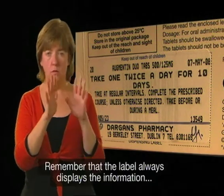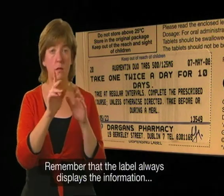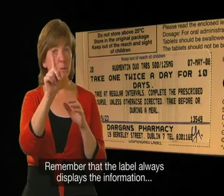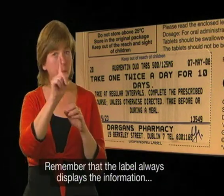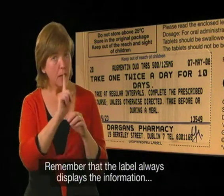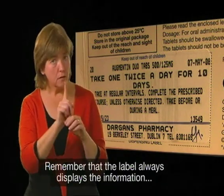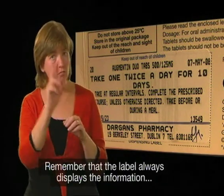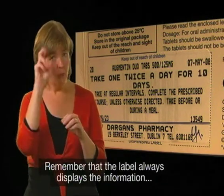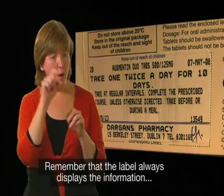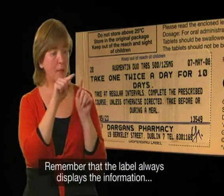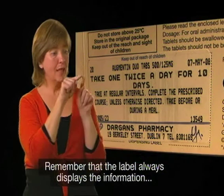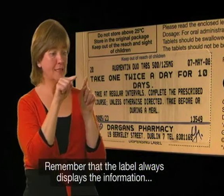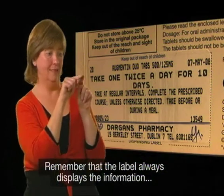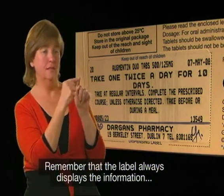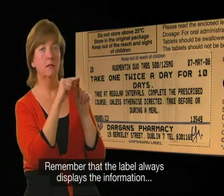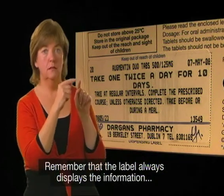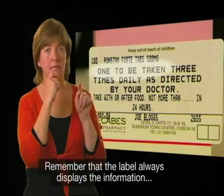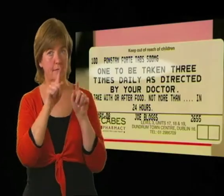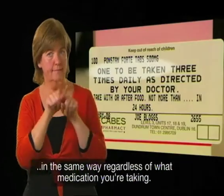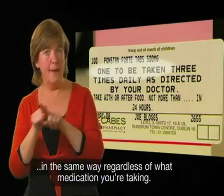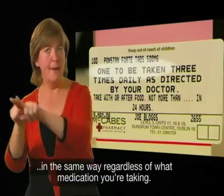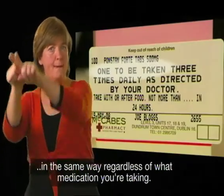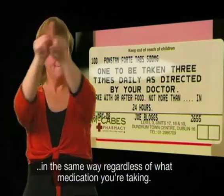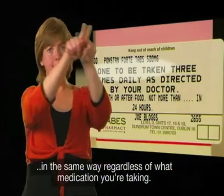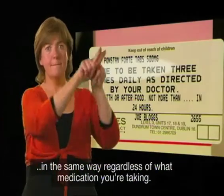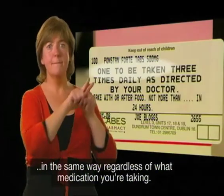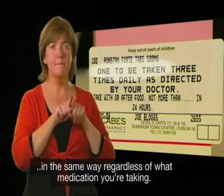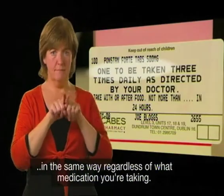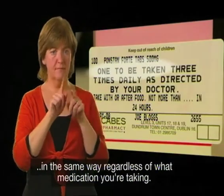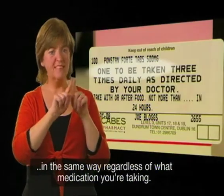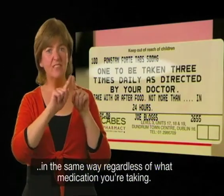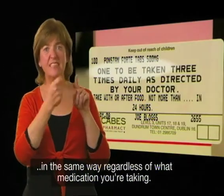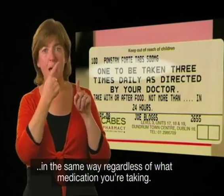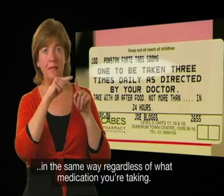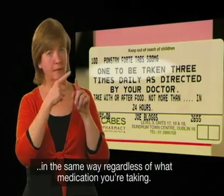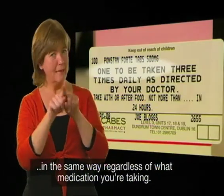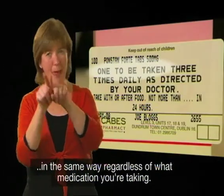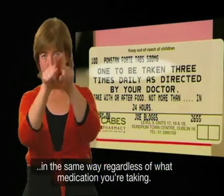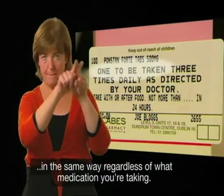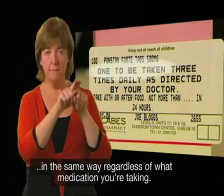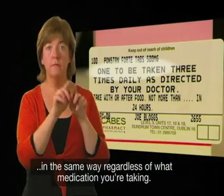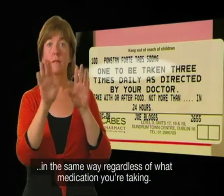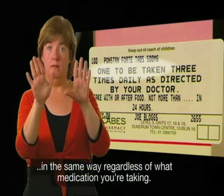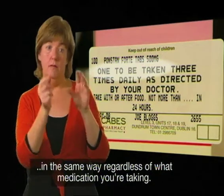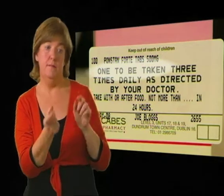Remember that the label always displays the information in the same way regardless of what medication you're taking.